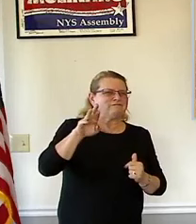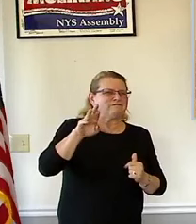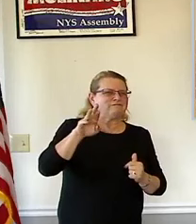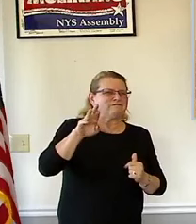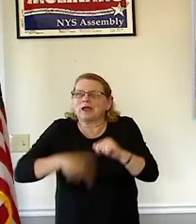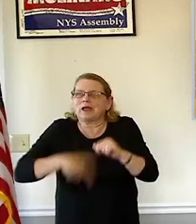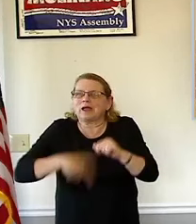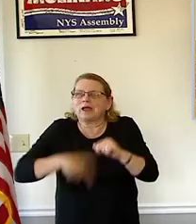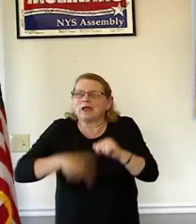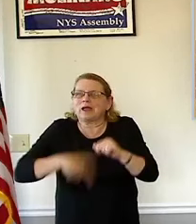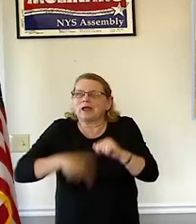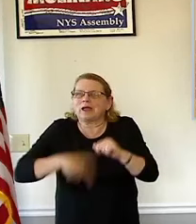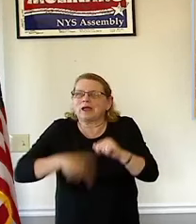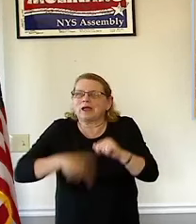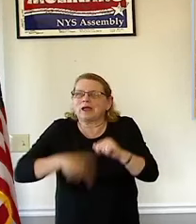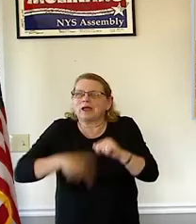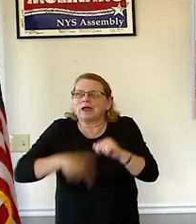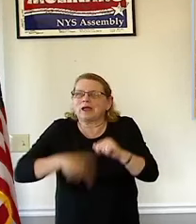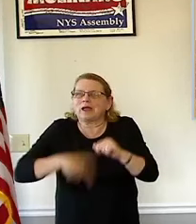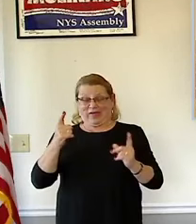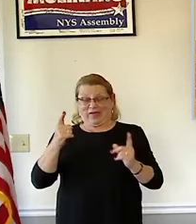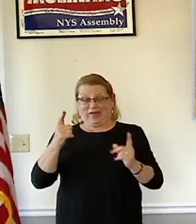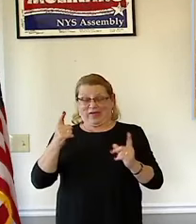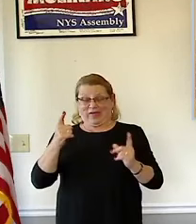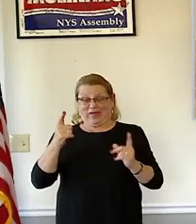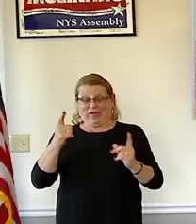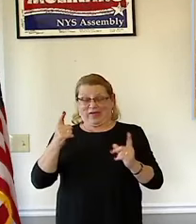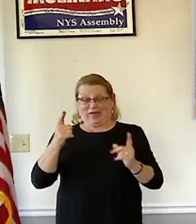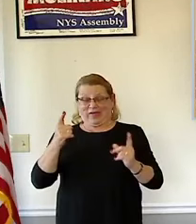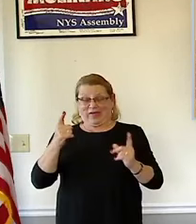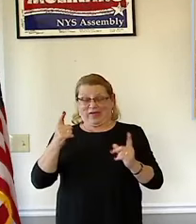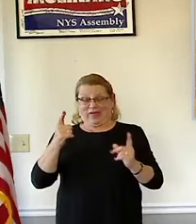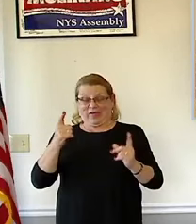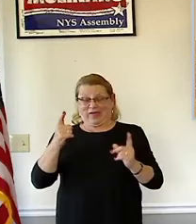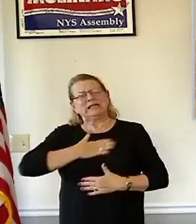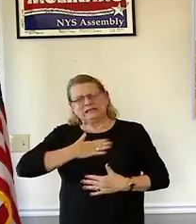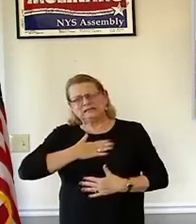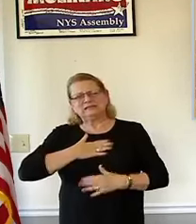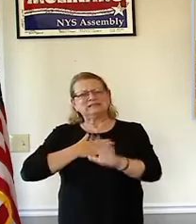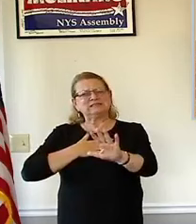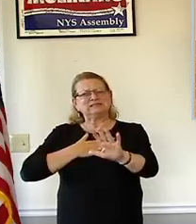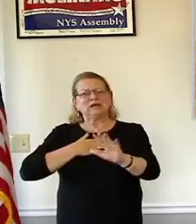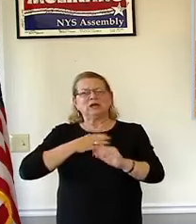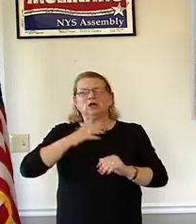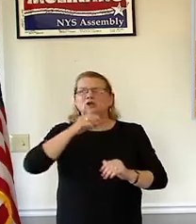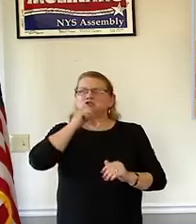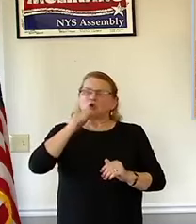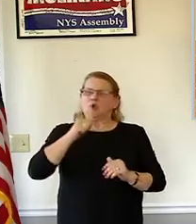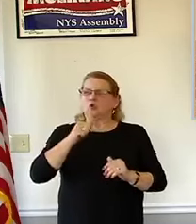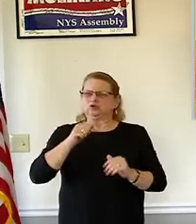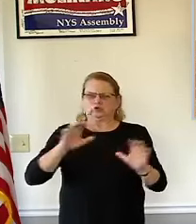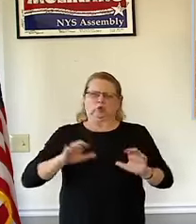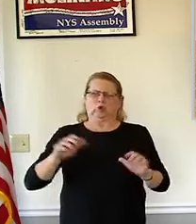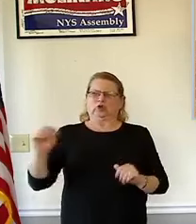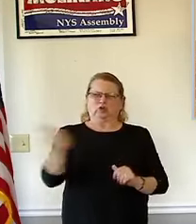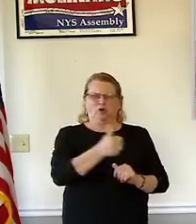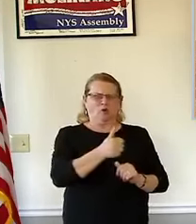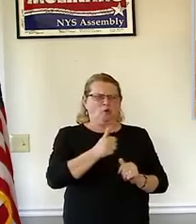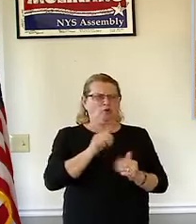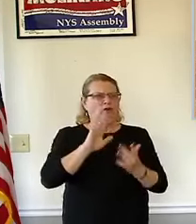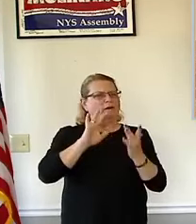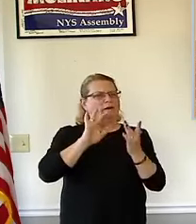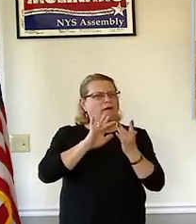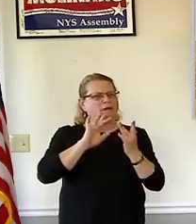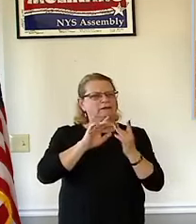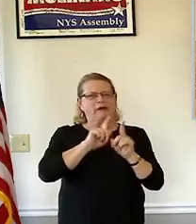not asking residents, and please do not engage in you know, sort of your own contact tracing. There was some comment today